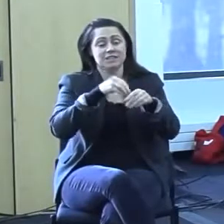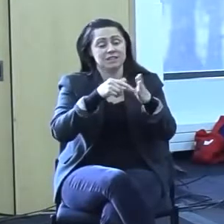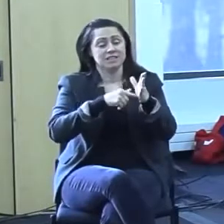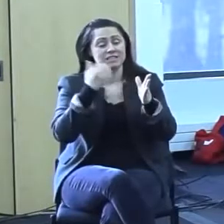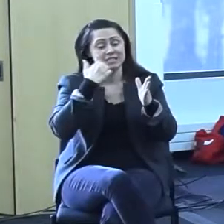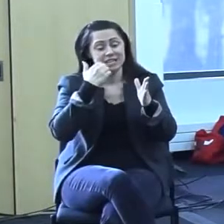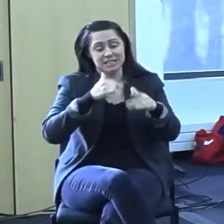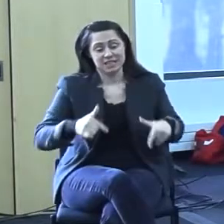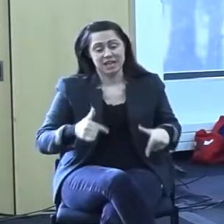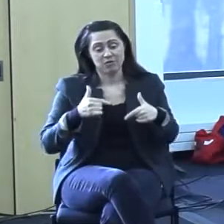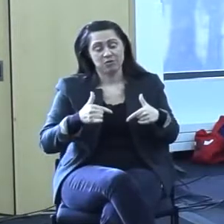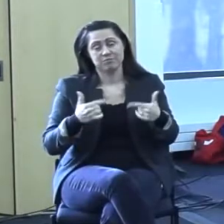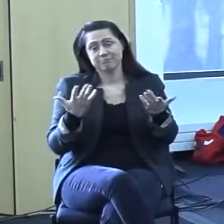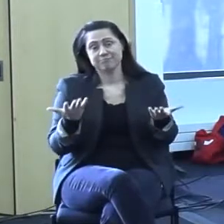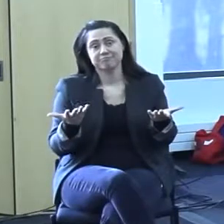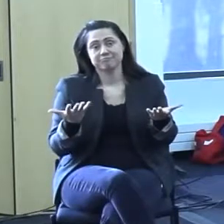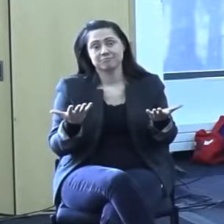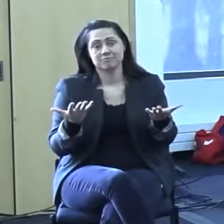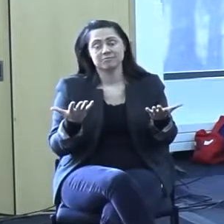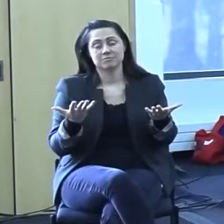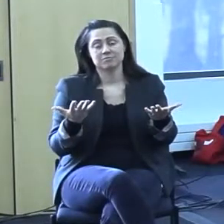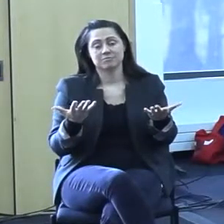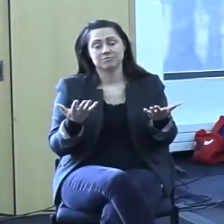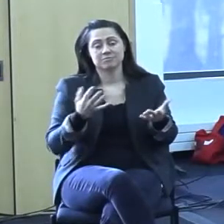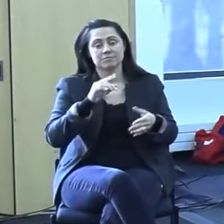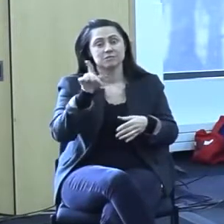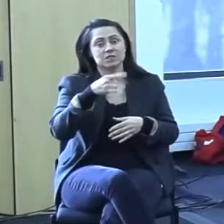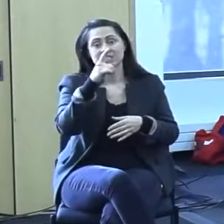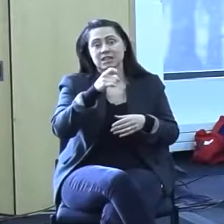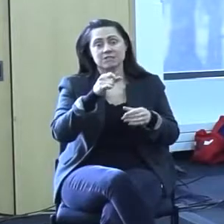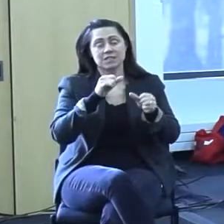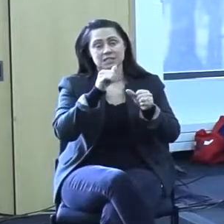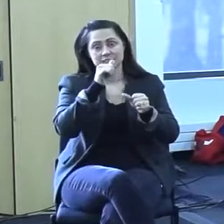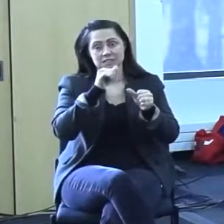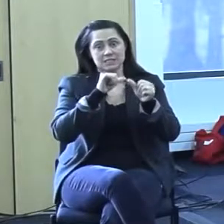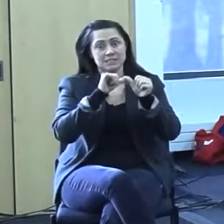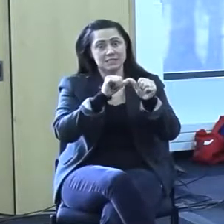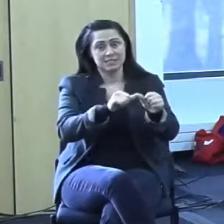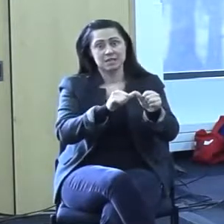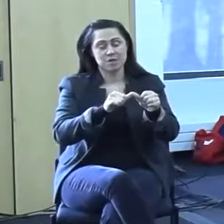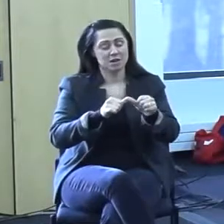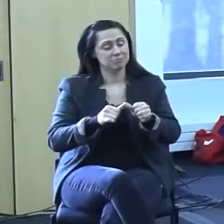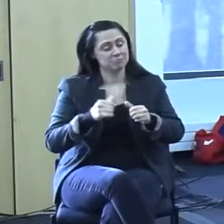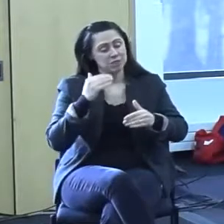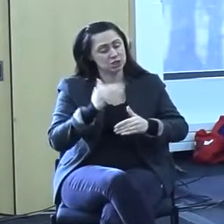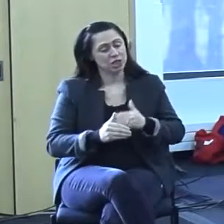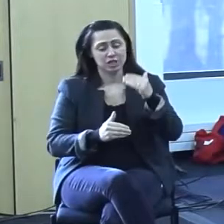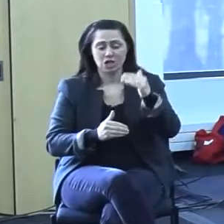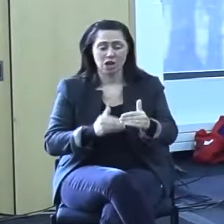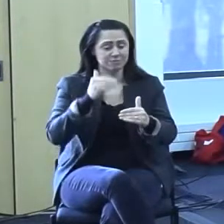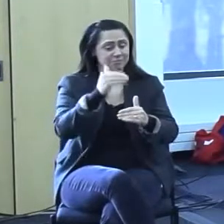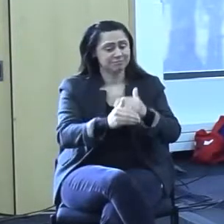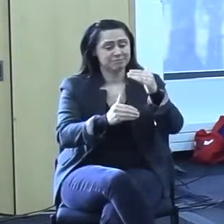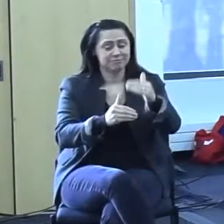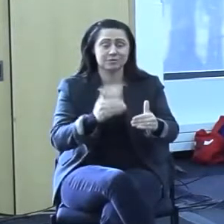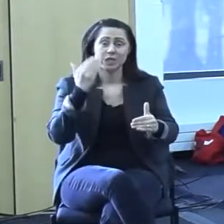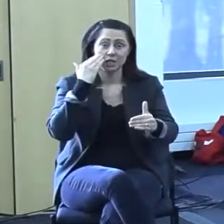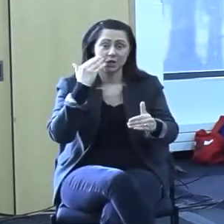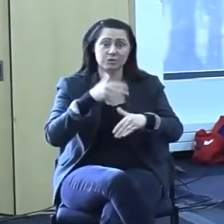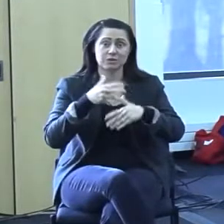life we live in. So I just got to keep on trucking along, you know?